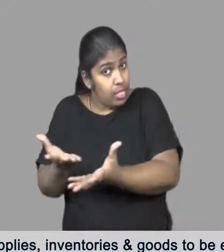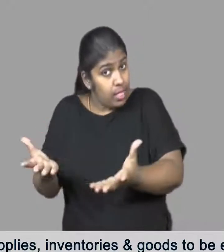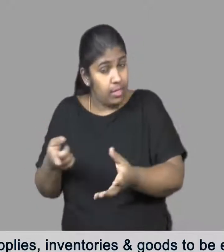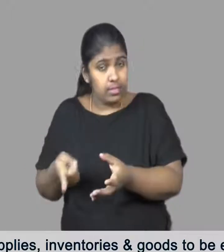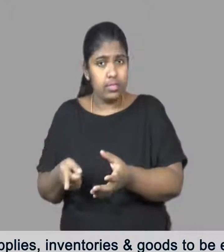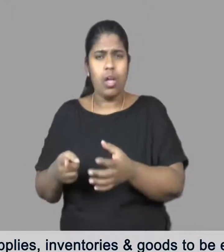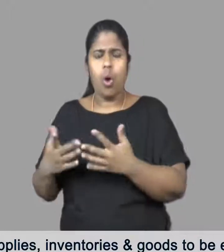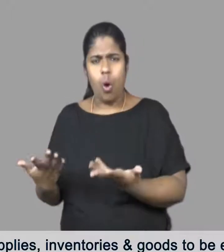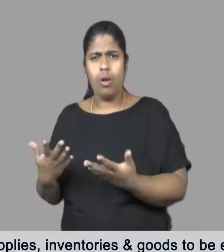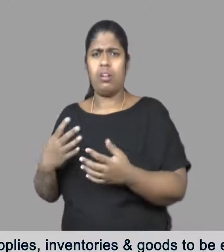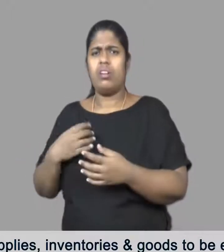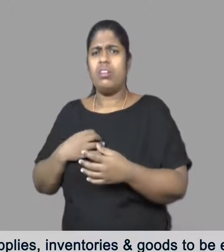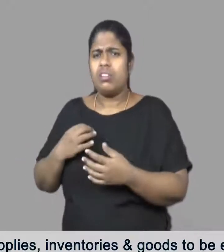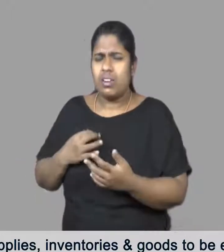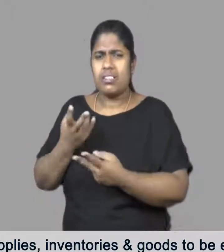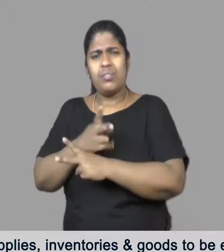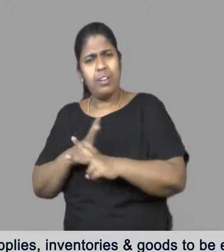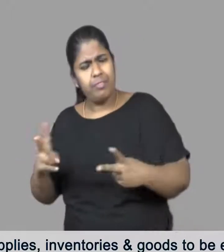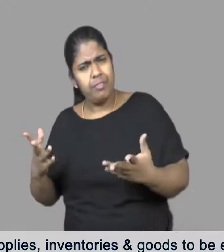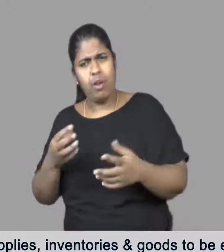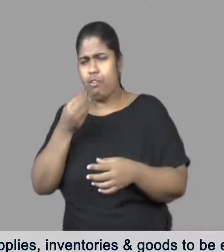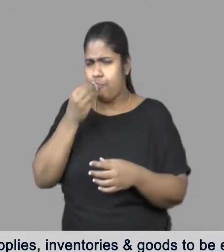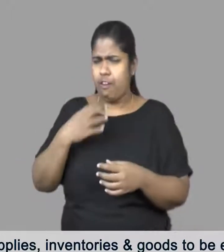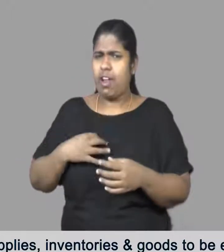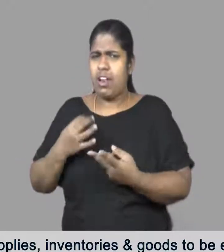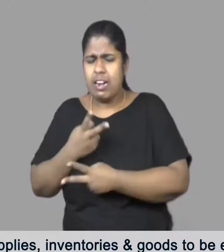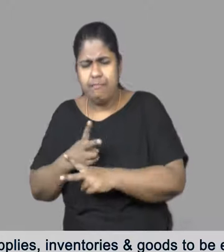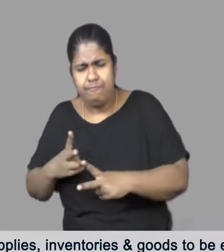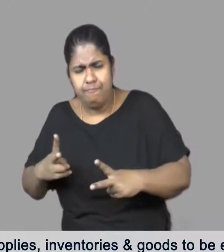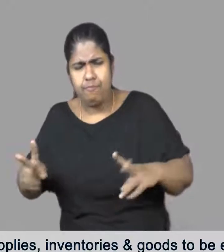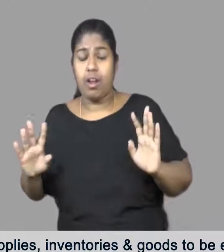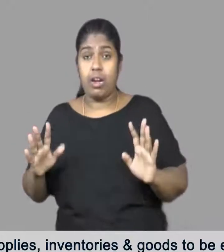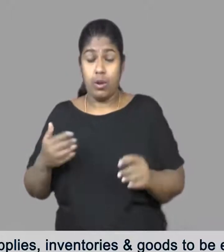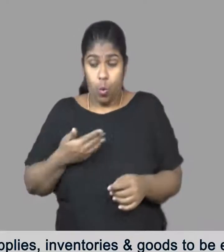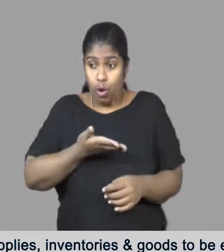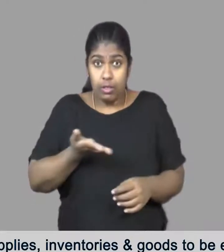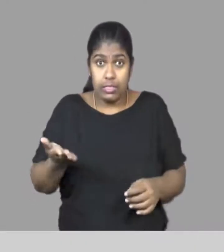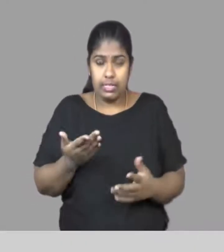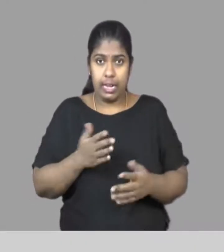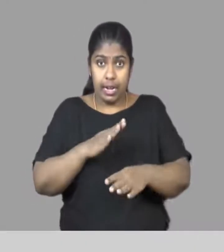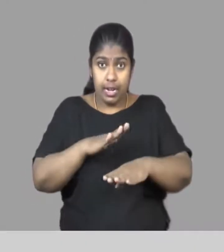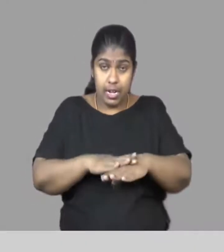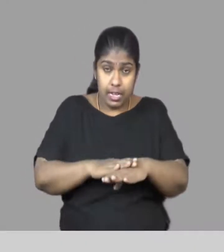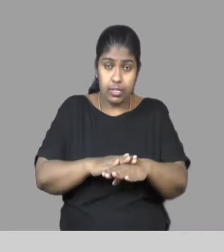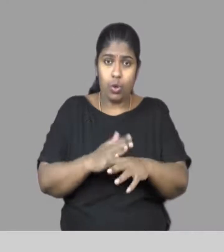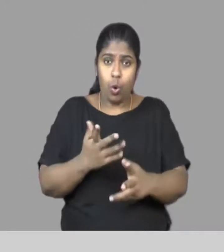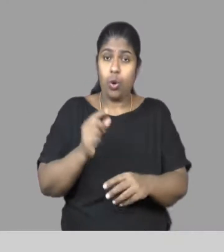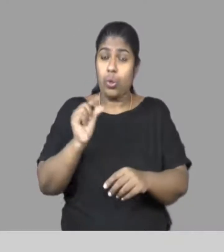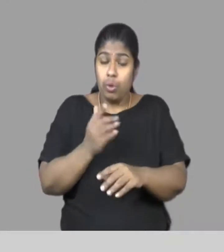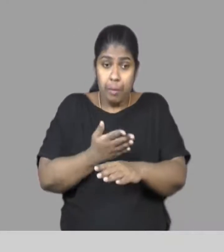inventories, and goods to be ensured.